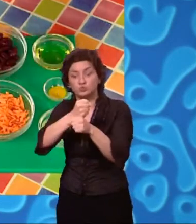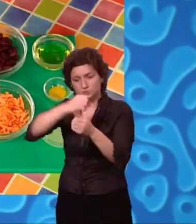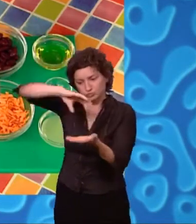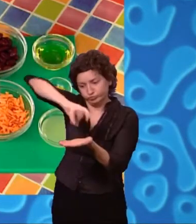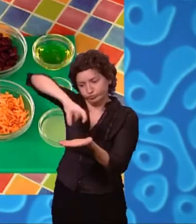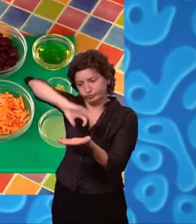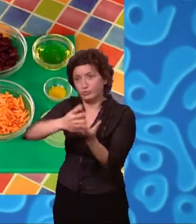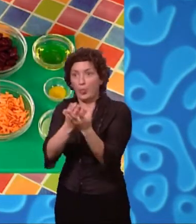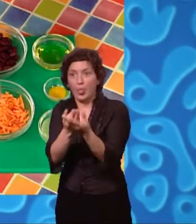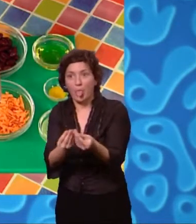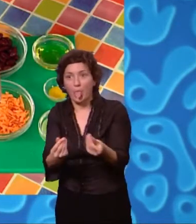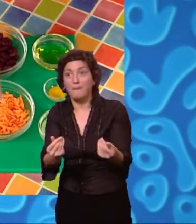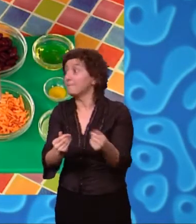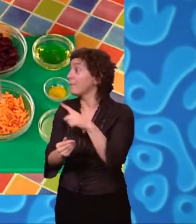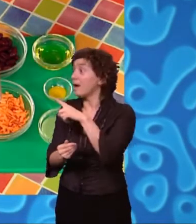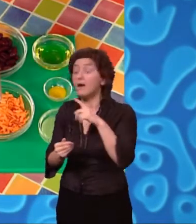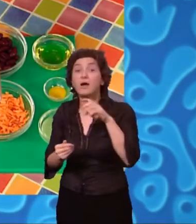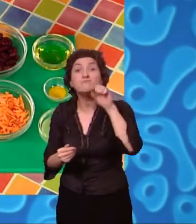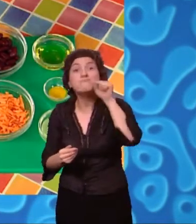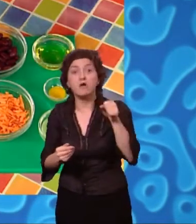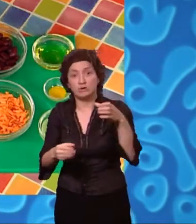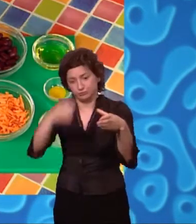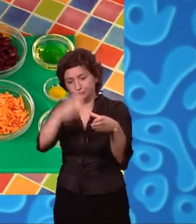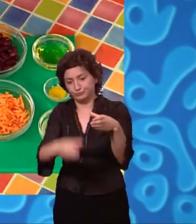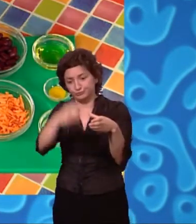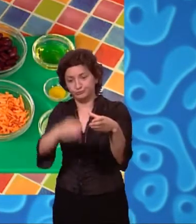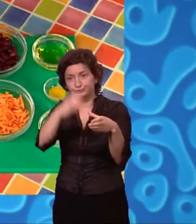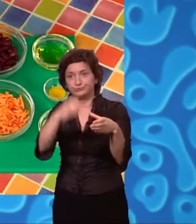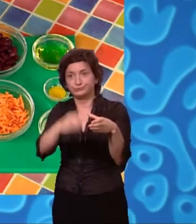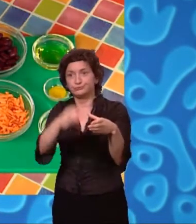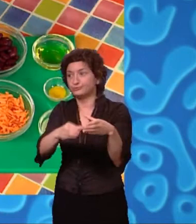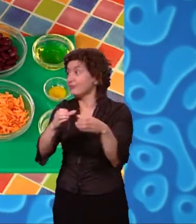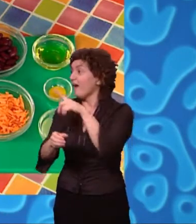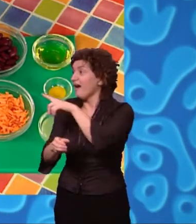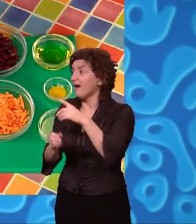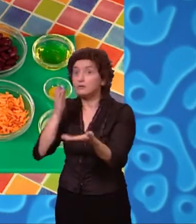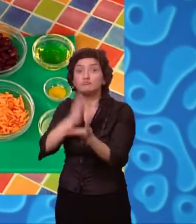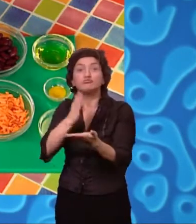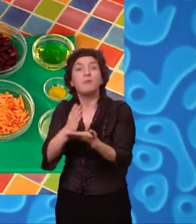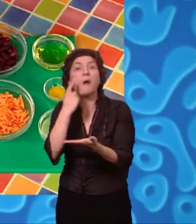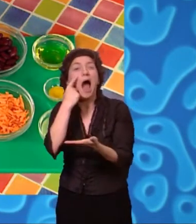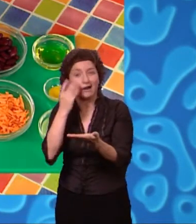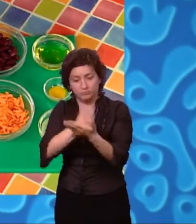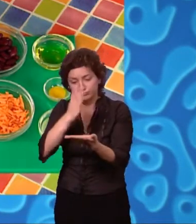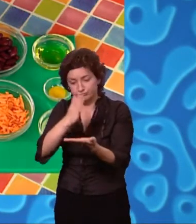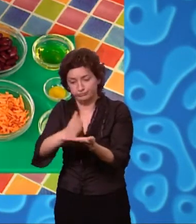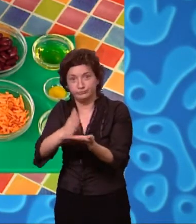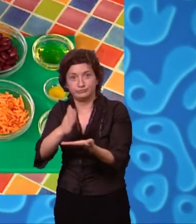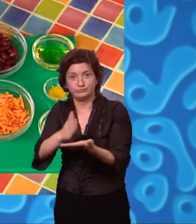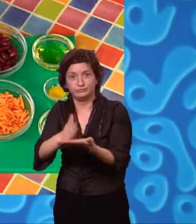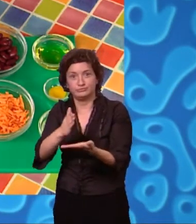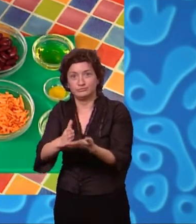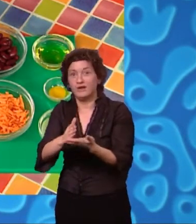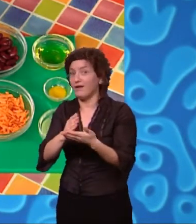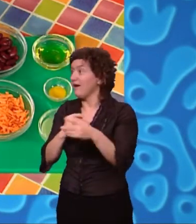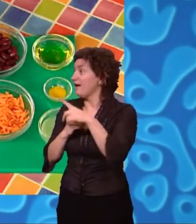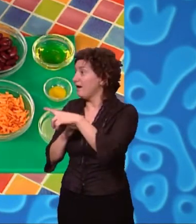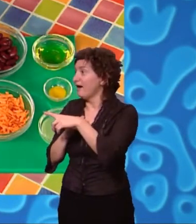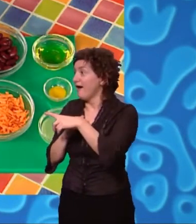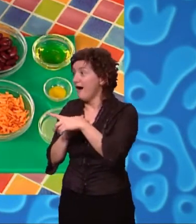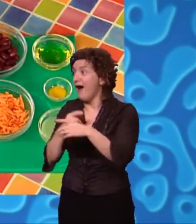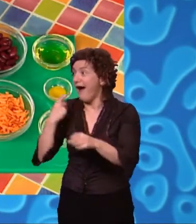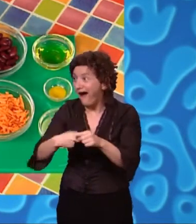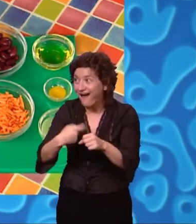Carrot, 1 medium-sized, grated. Red onion, 1/4, finely chopped. Eggs,